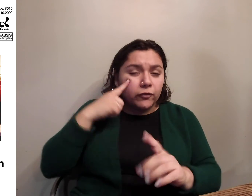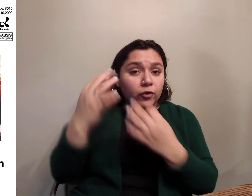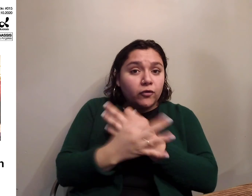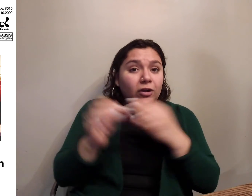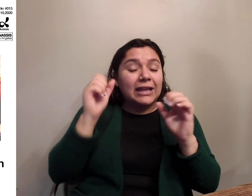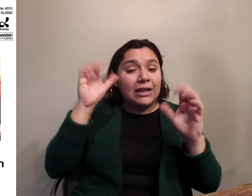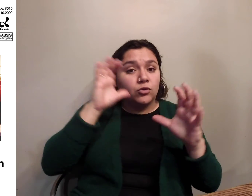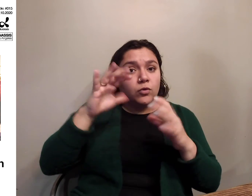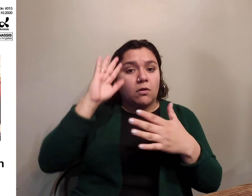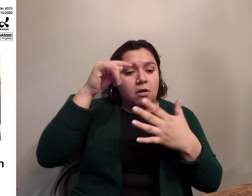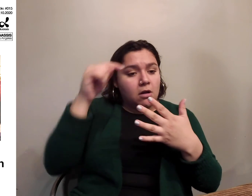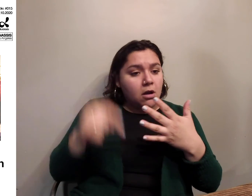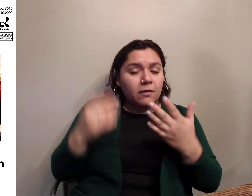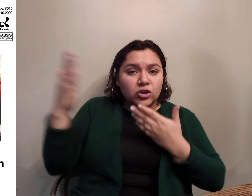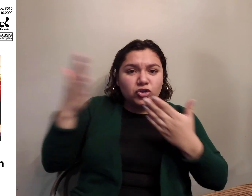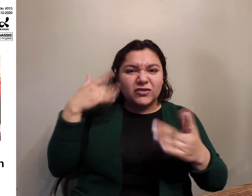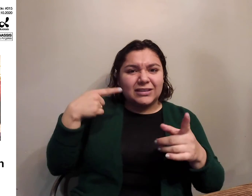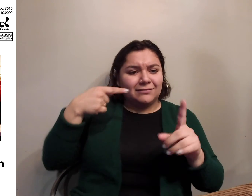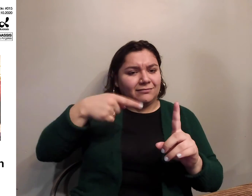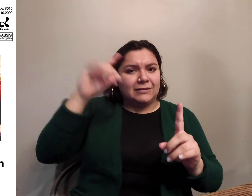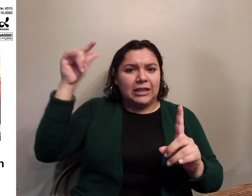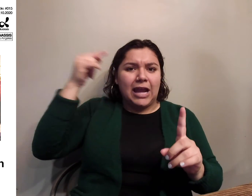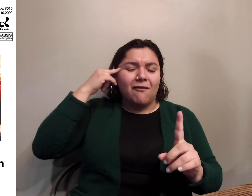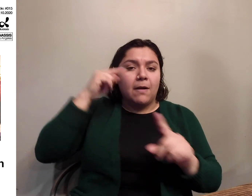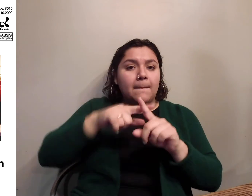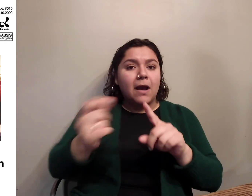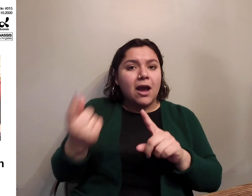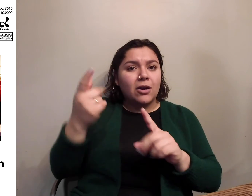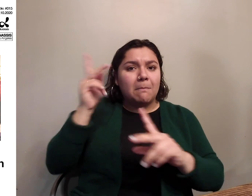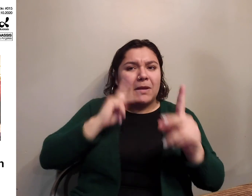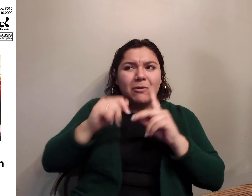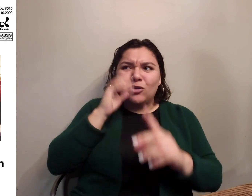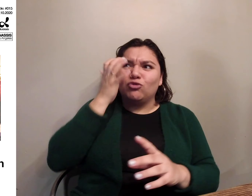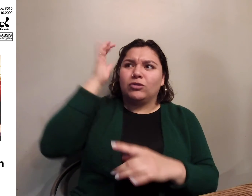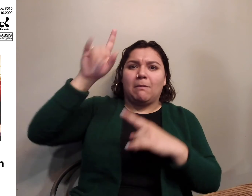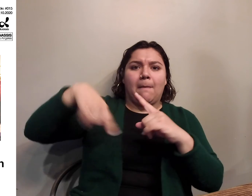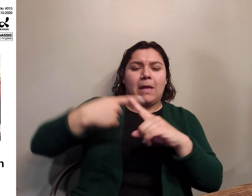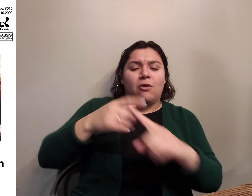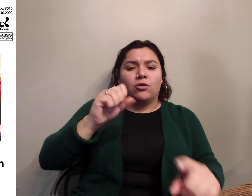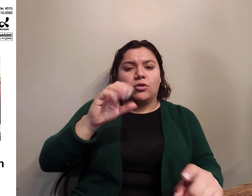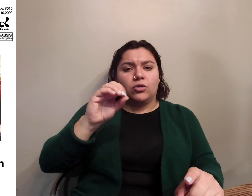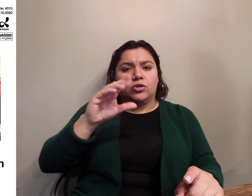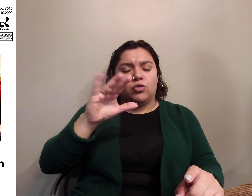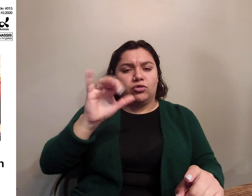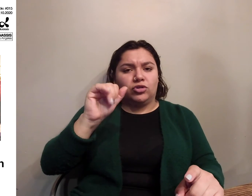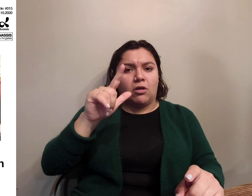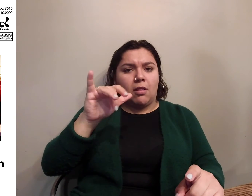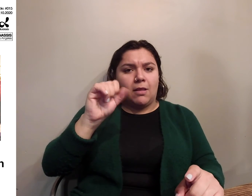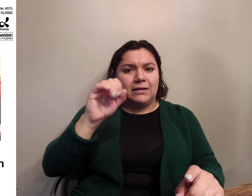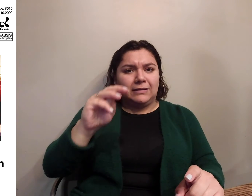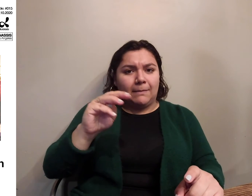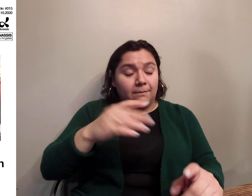as a government, and nobody screams about socialism. They could get rid of